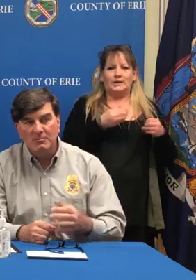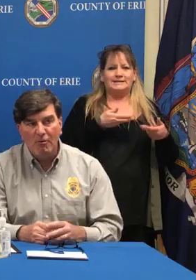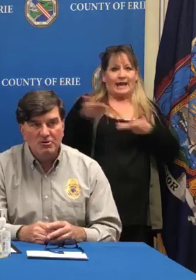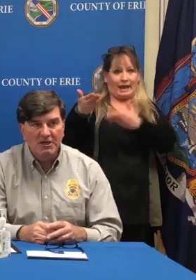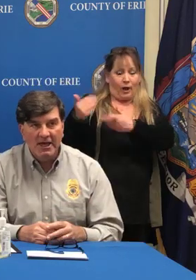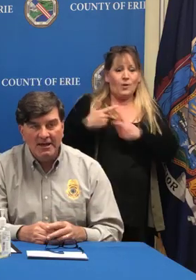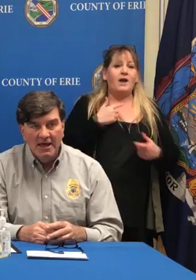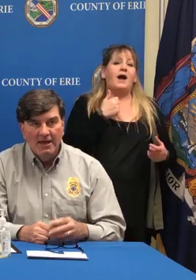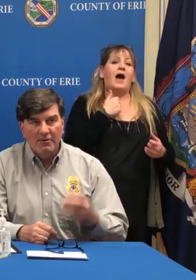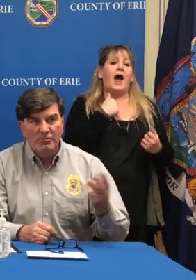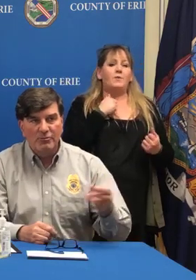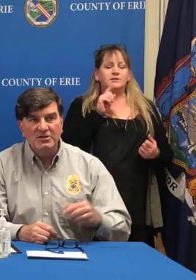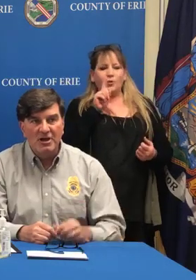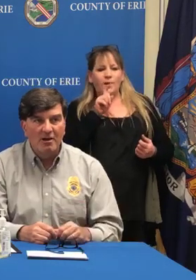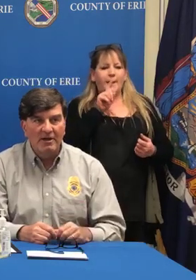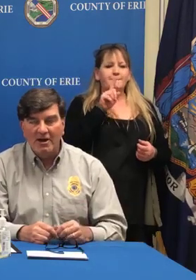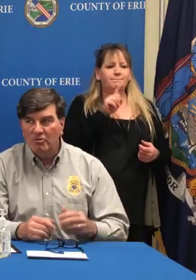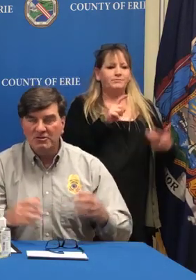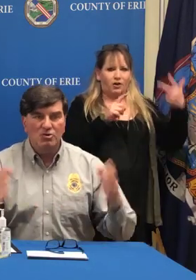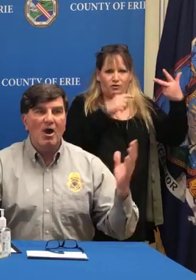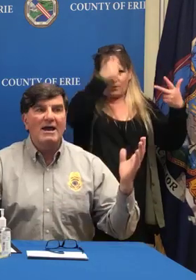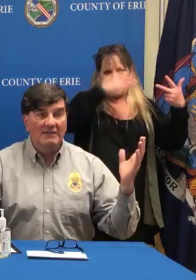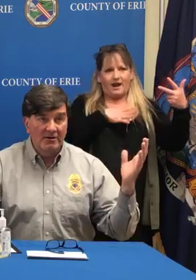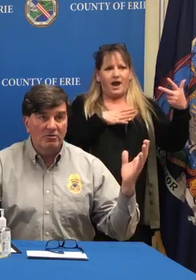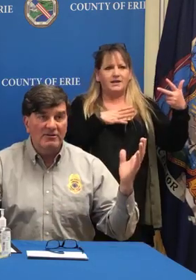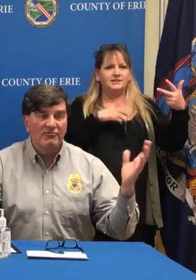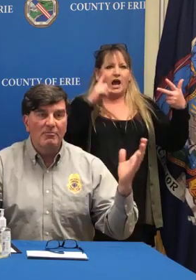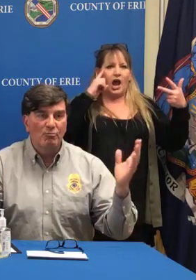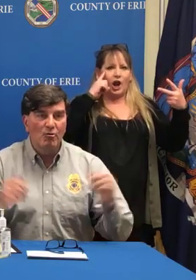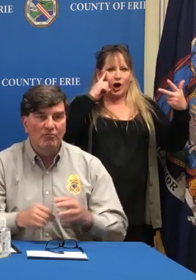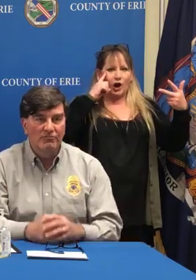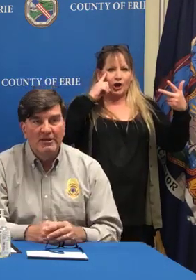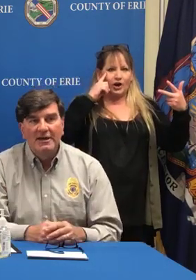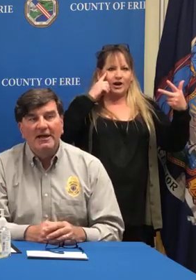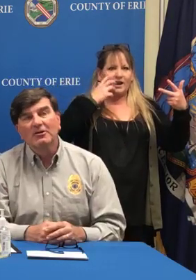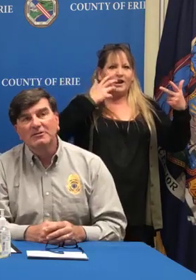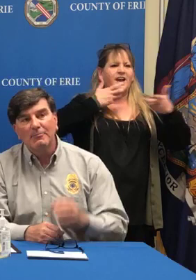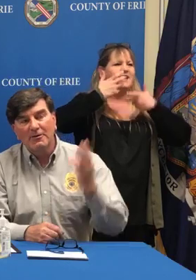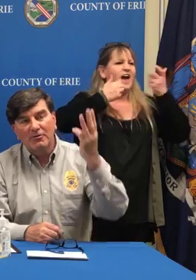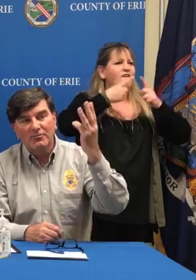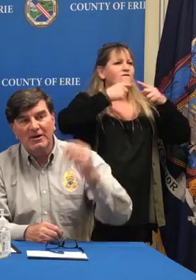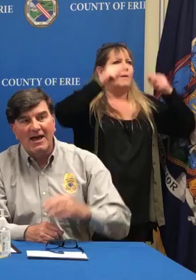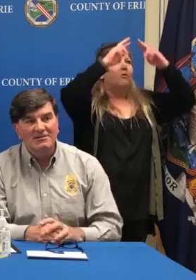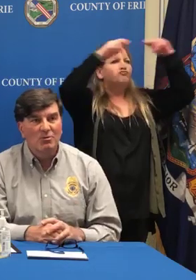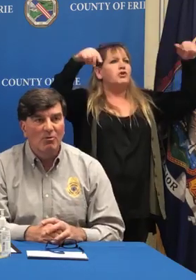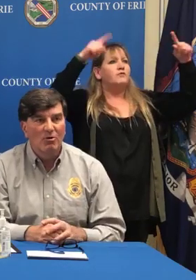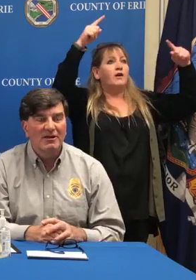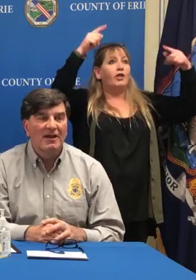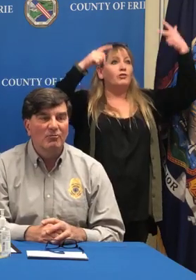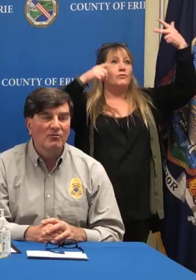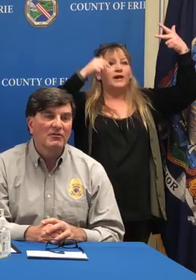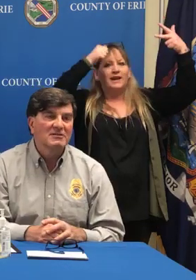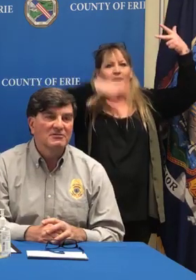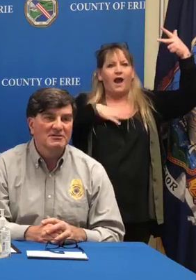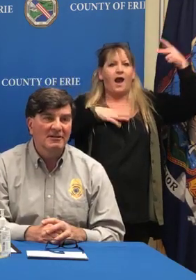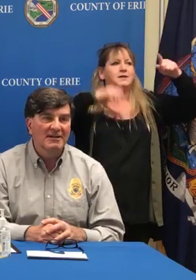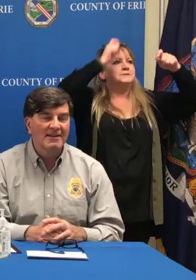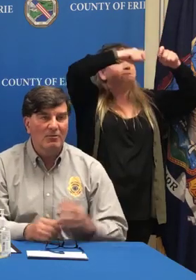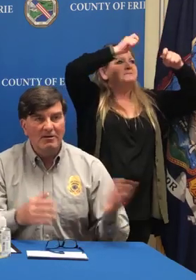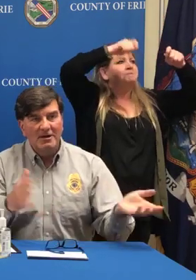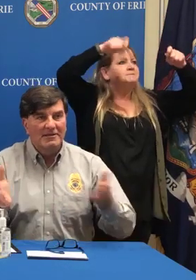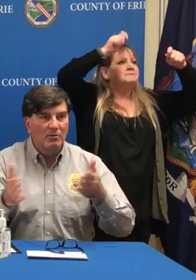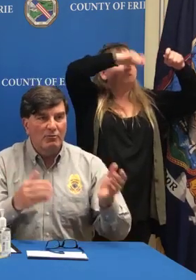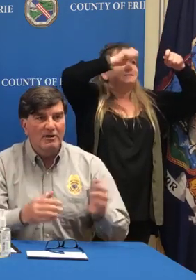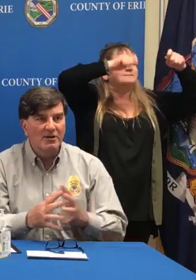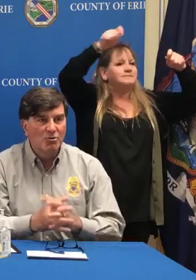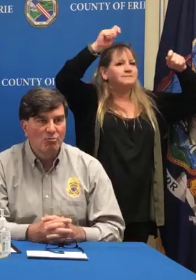I was approaching it, there were three gentlemen. I heard this cry literally from the roof. I looked up and there were three guys that were working on the roof of this facility, and they